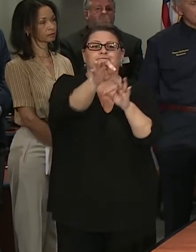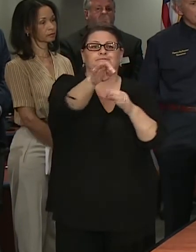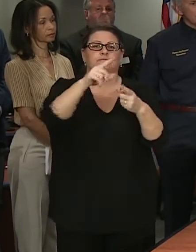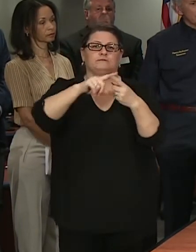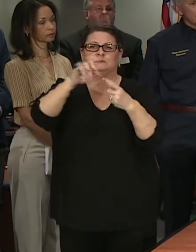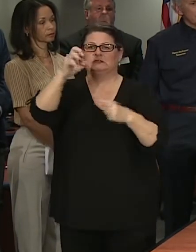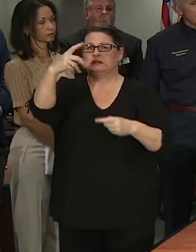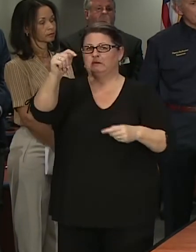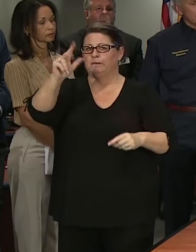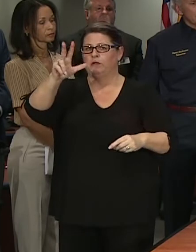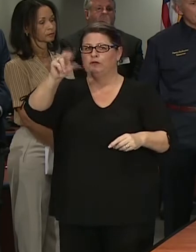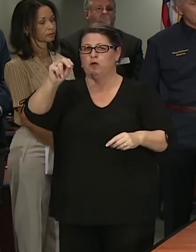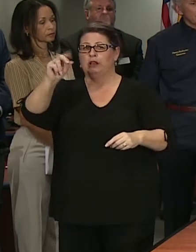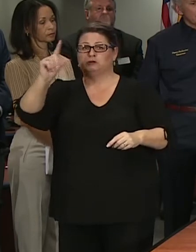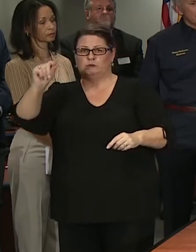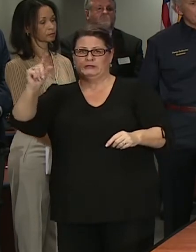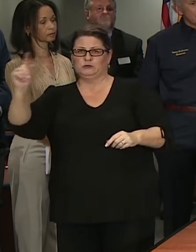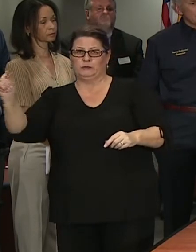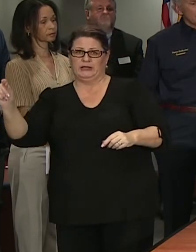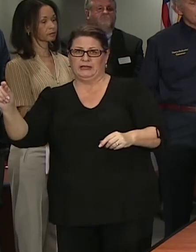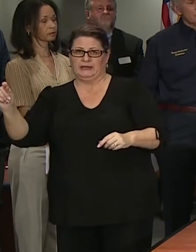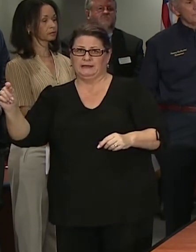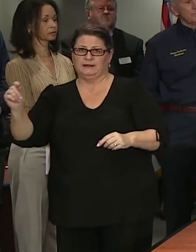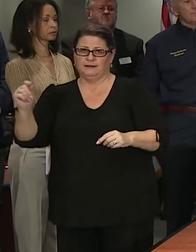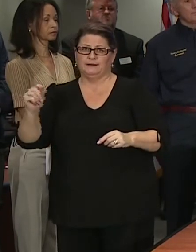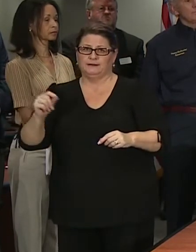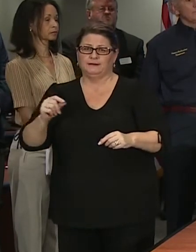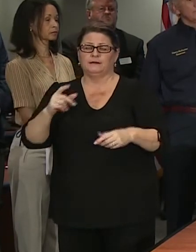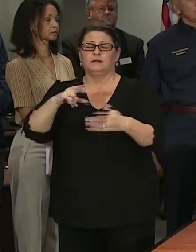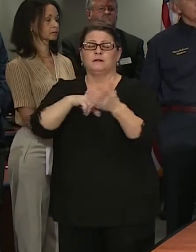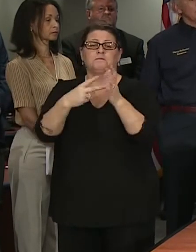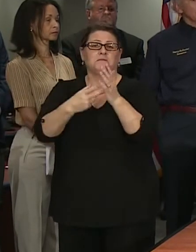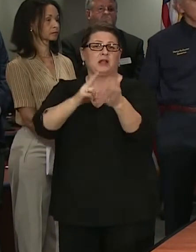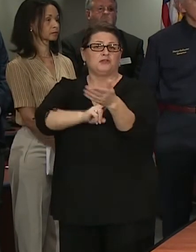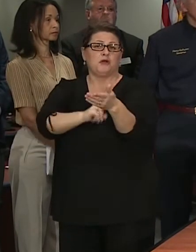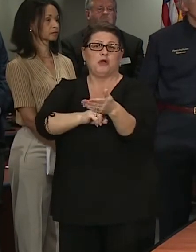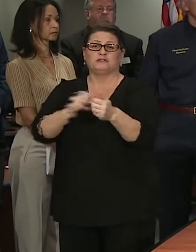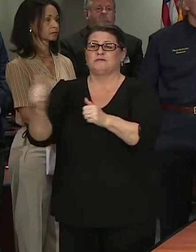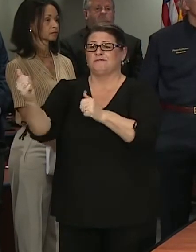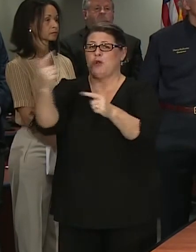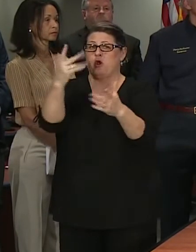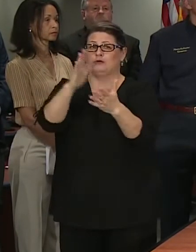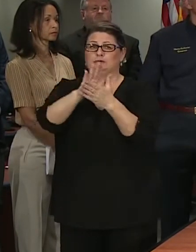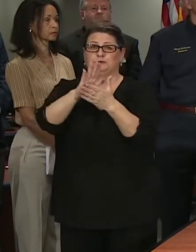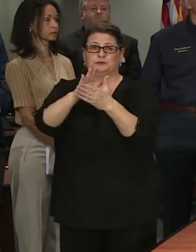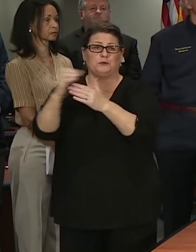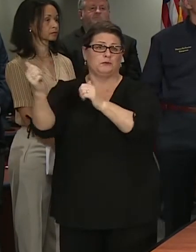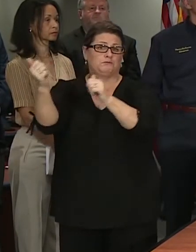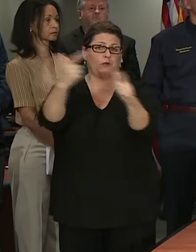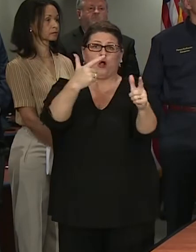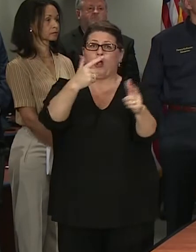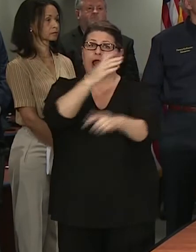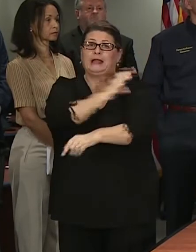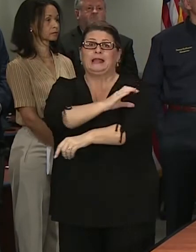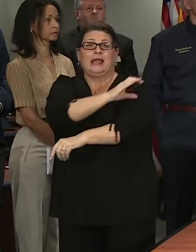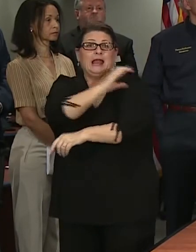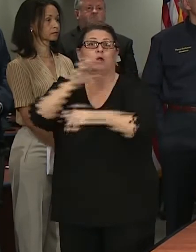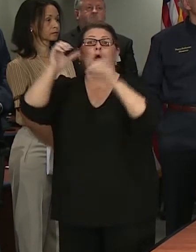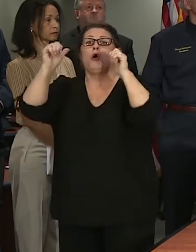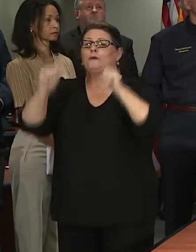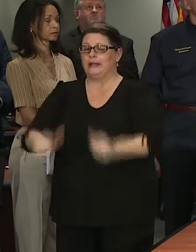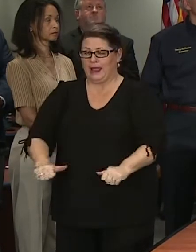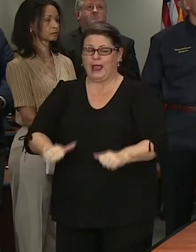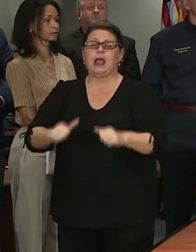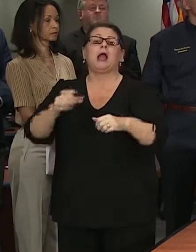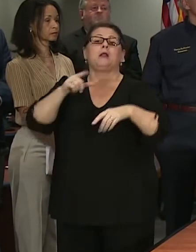30th, 2020. Given nursing schools full discretion to allow all nursing clinical hour requirements to be done by simulation